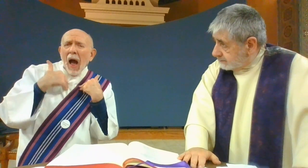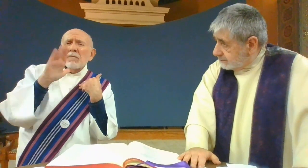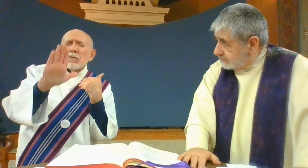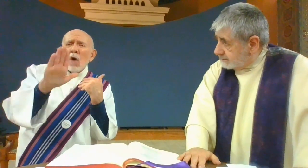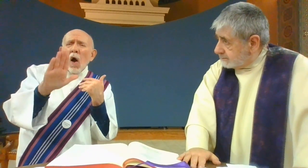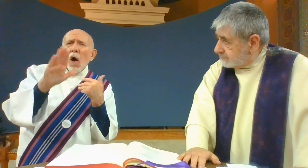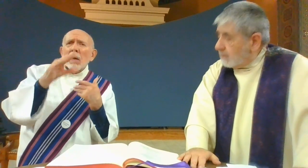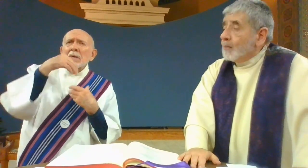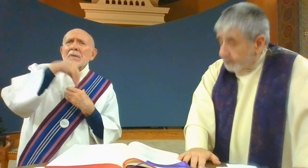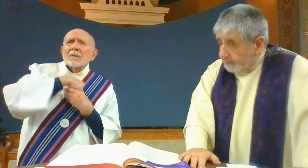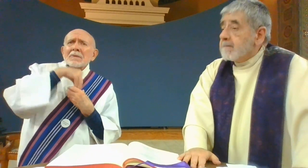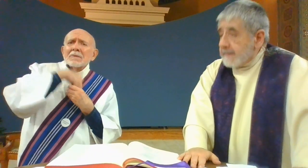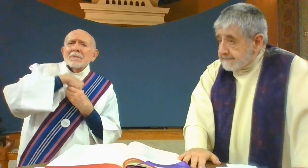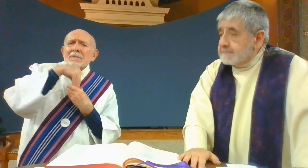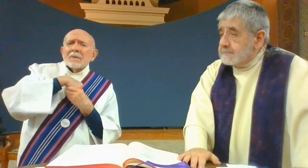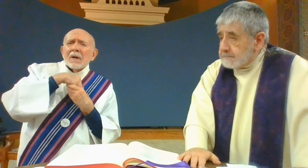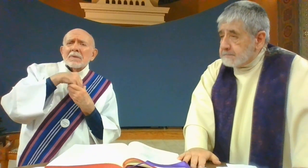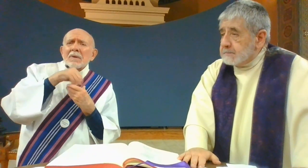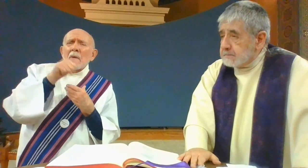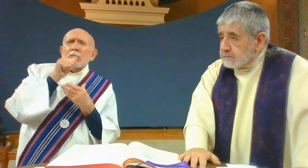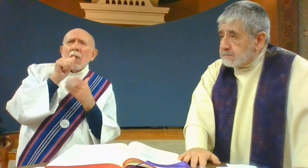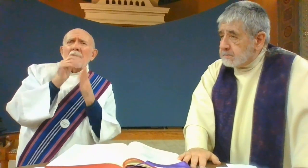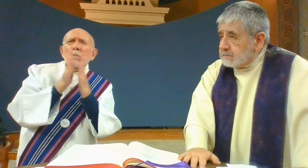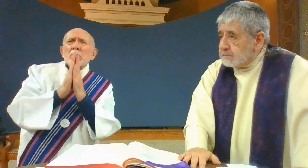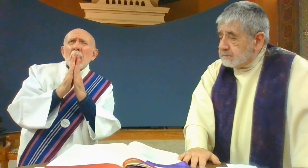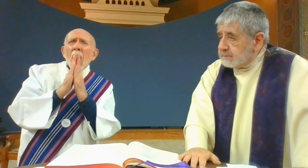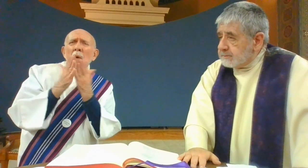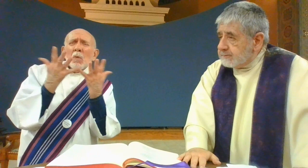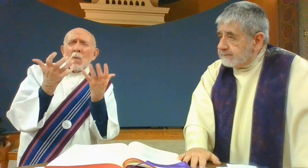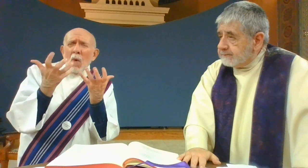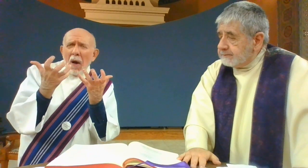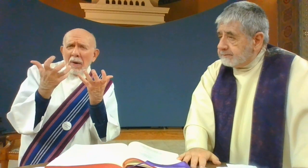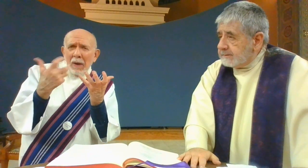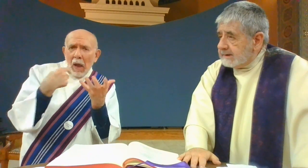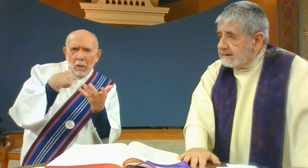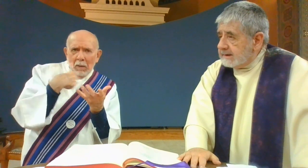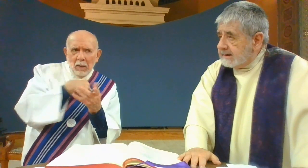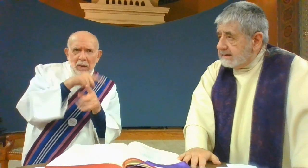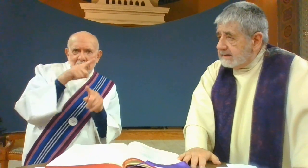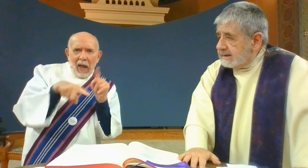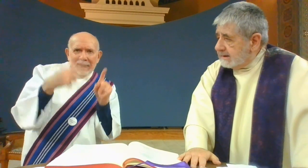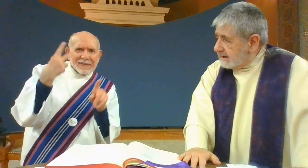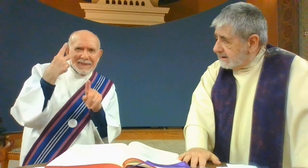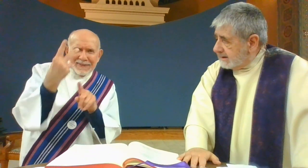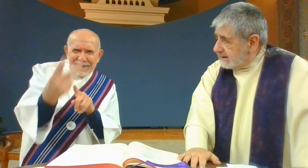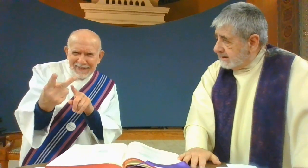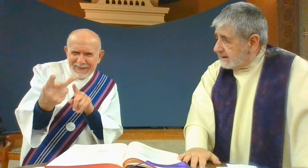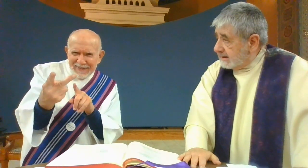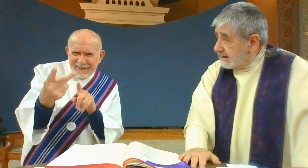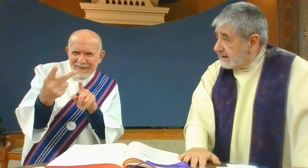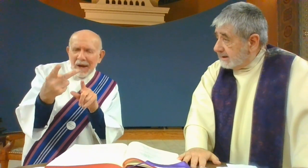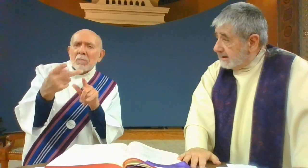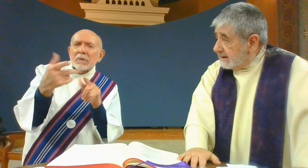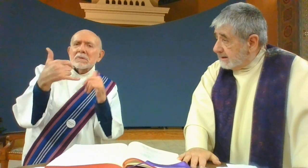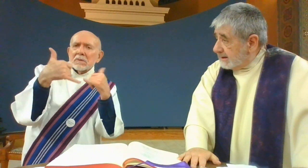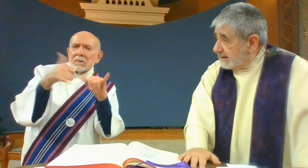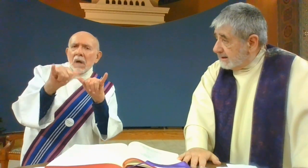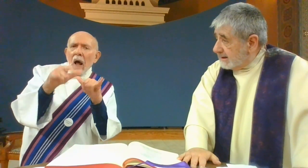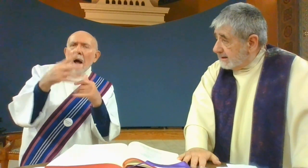prayers. And for those people that have within their hearts their private prayers, for those of you that we